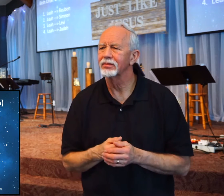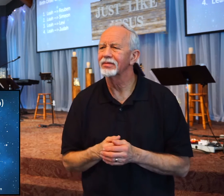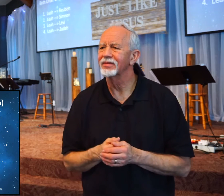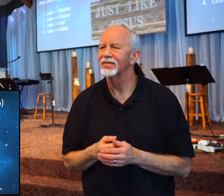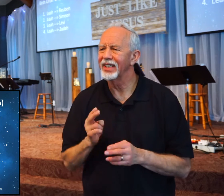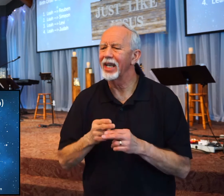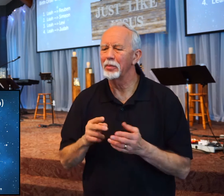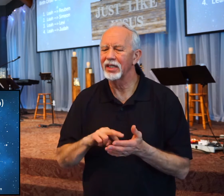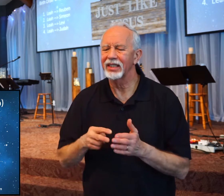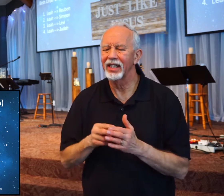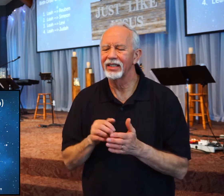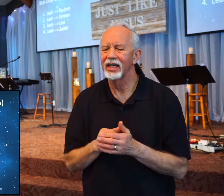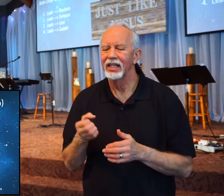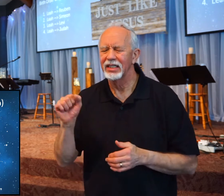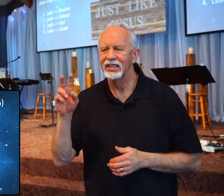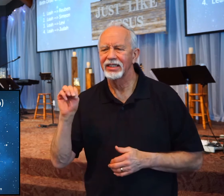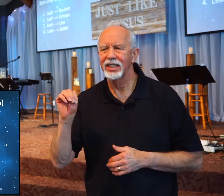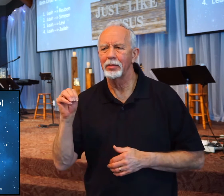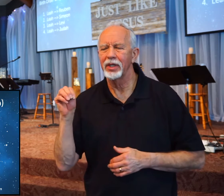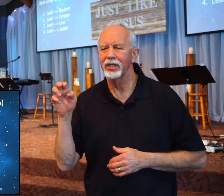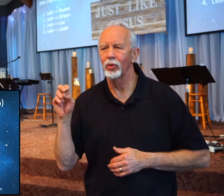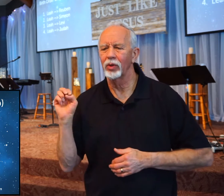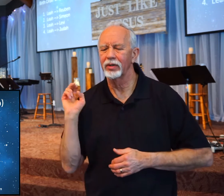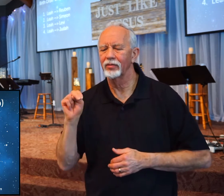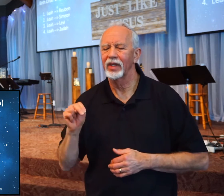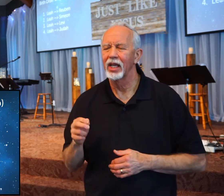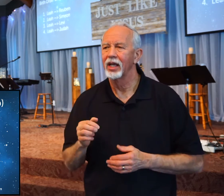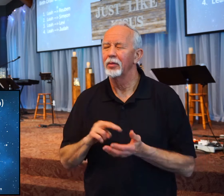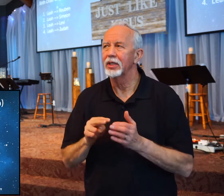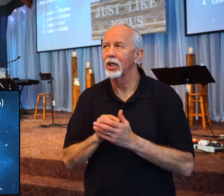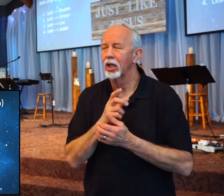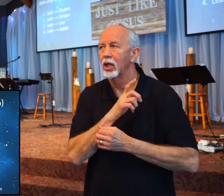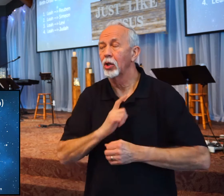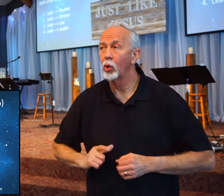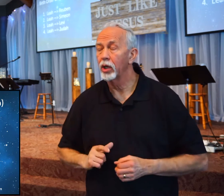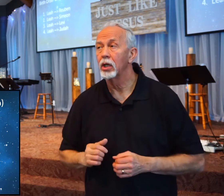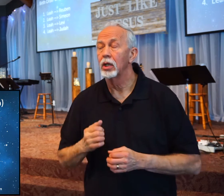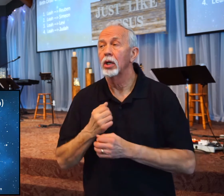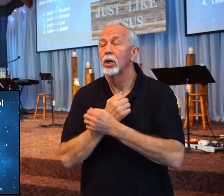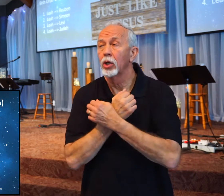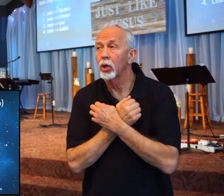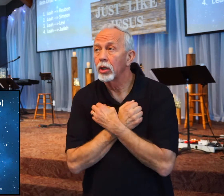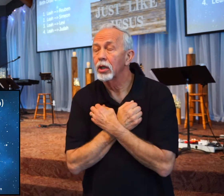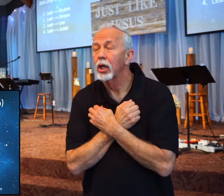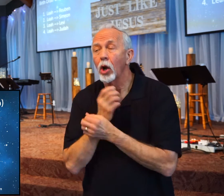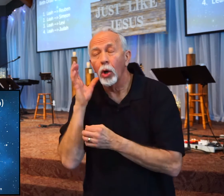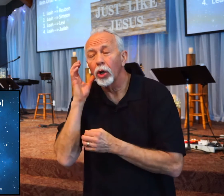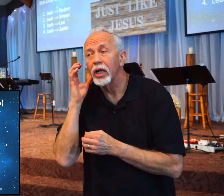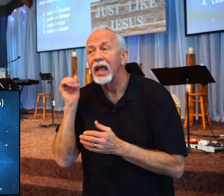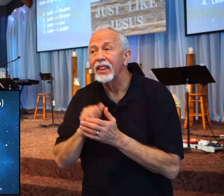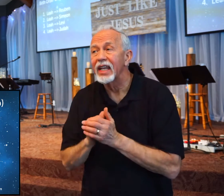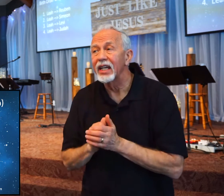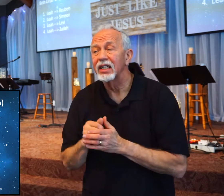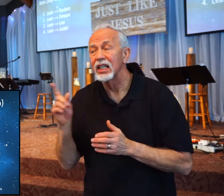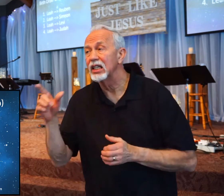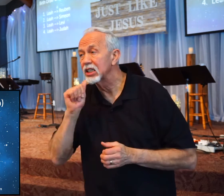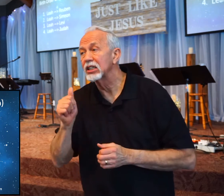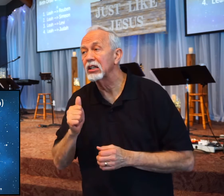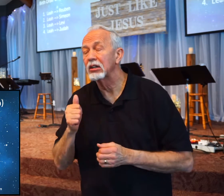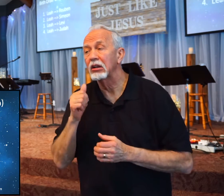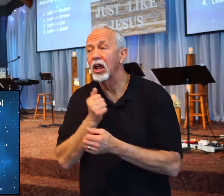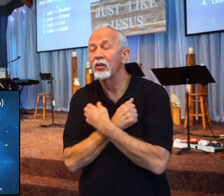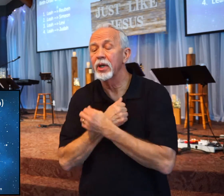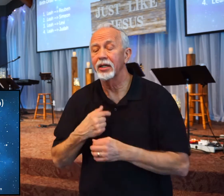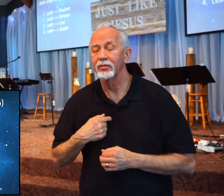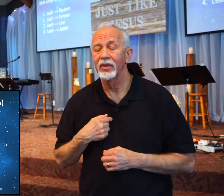Simeon is the second one, and it means the Lord has heard that I am unloved. Levi, at